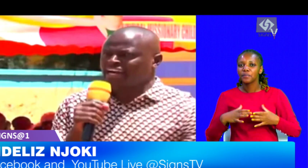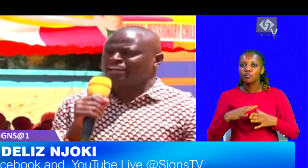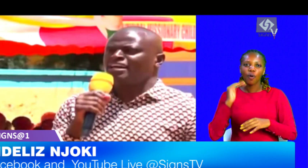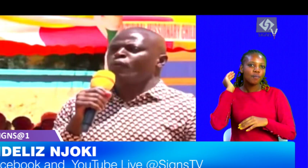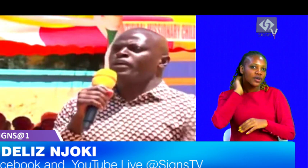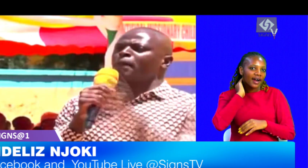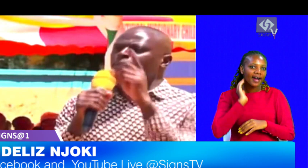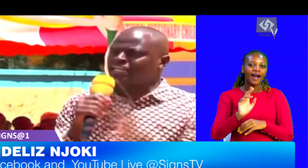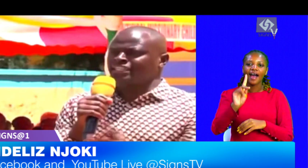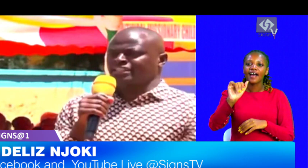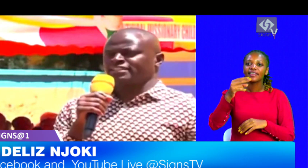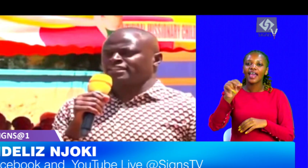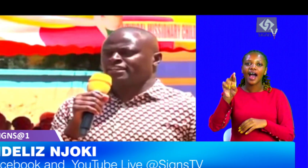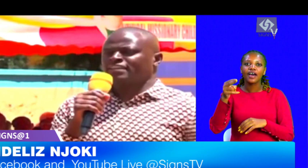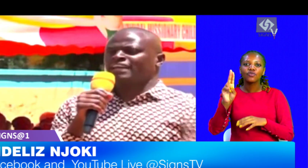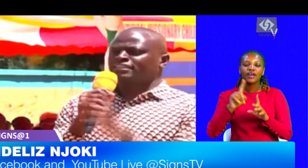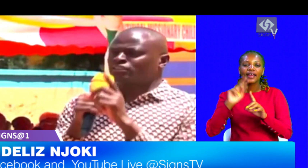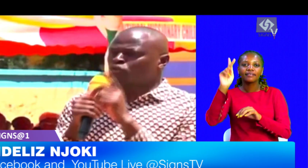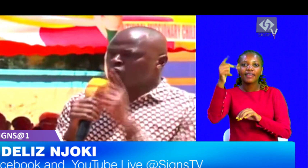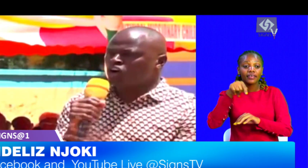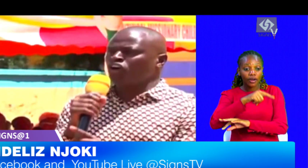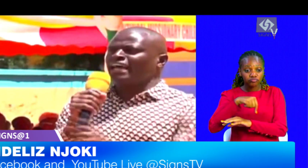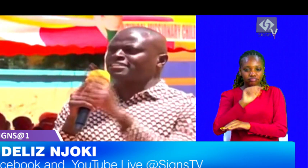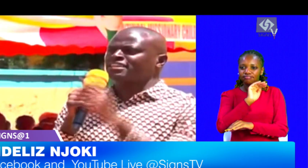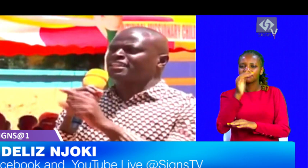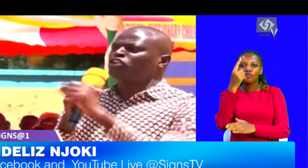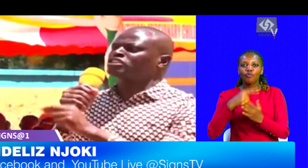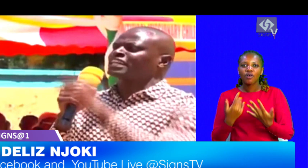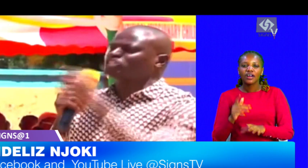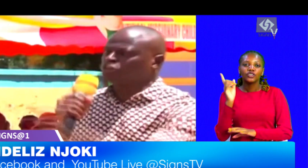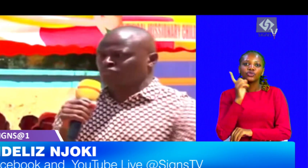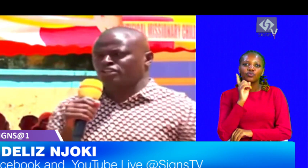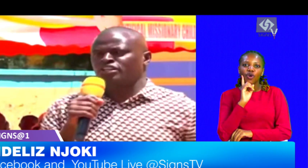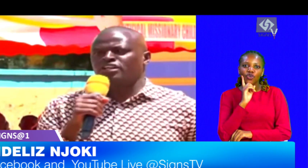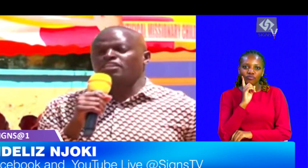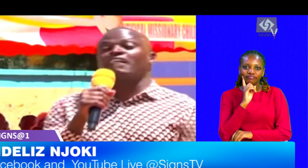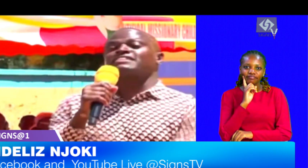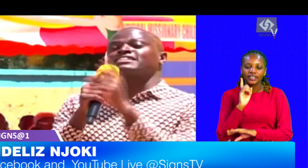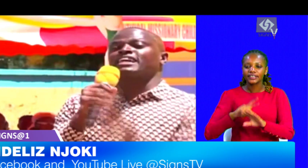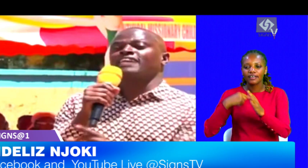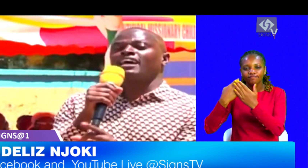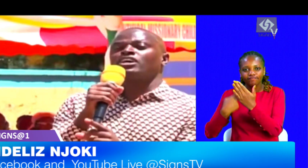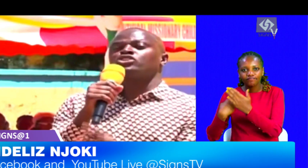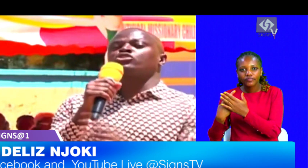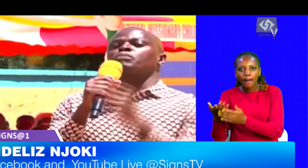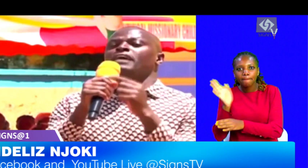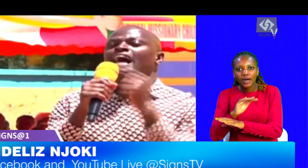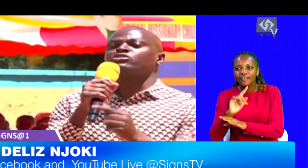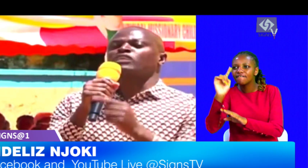Kenya, we are pleading that tomorrow as the talks resume, the first agenda should be actually